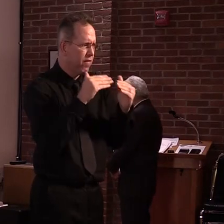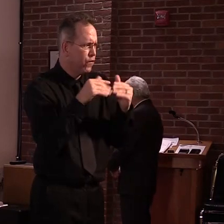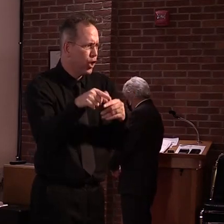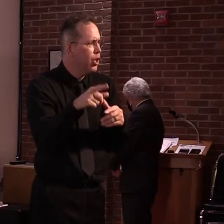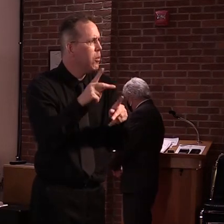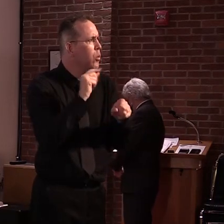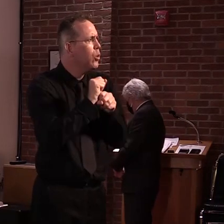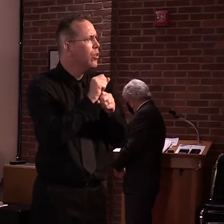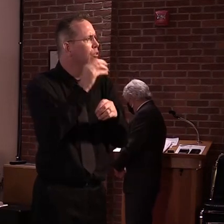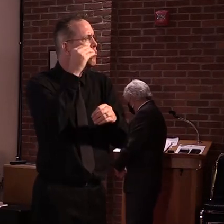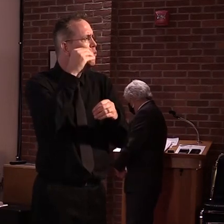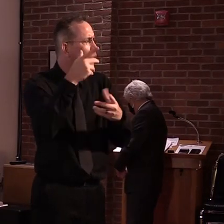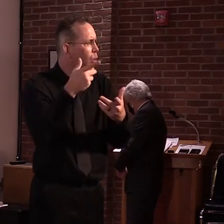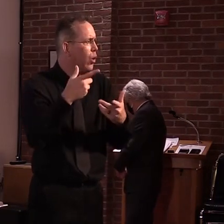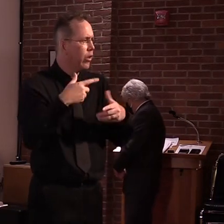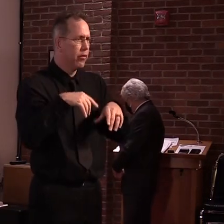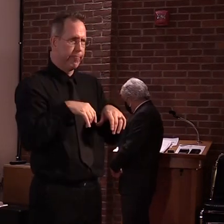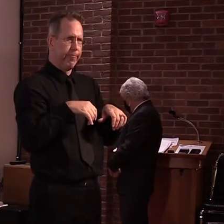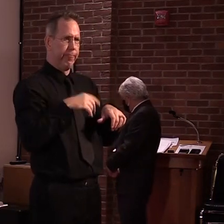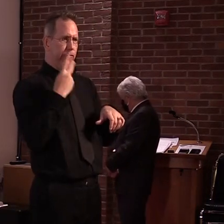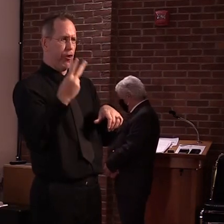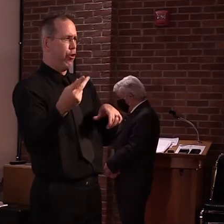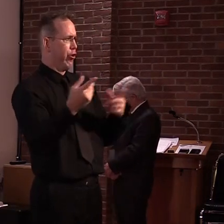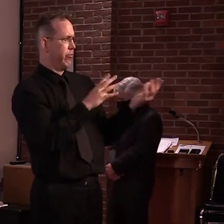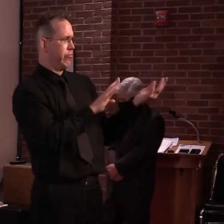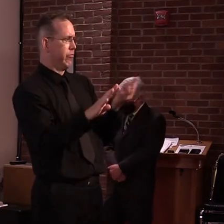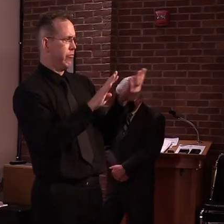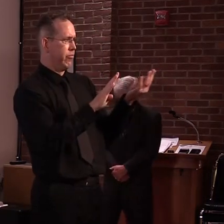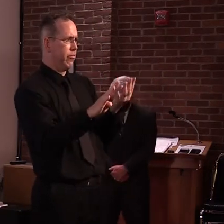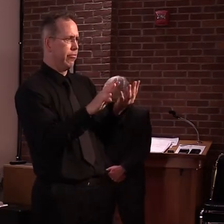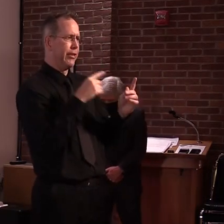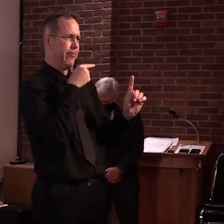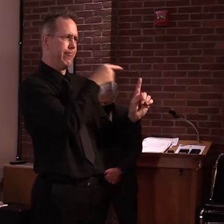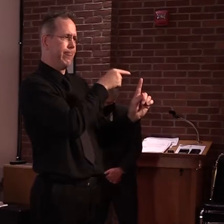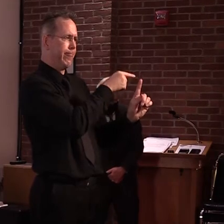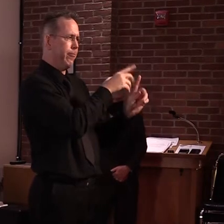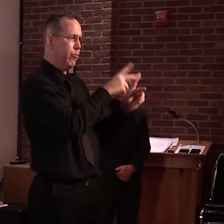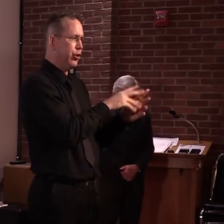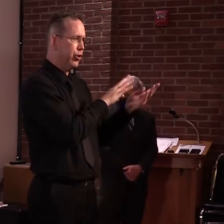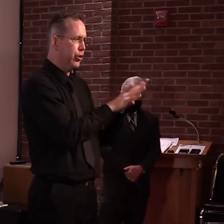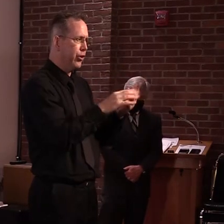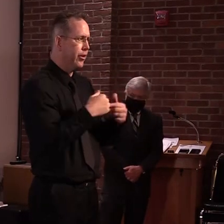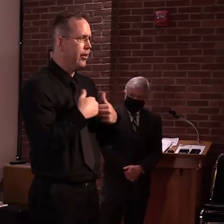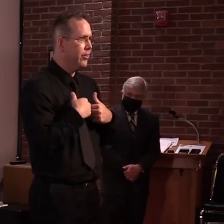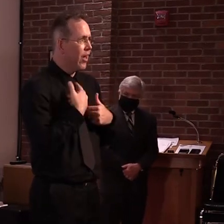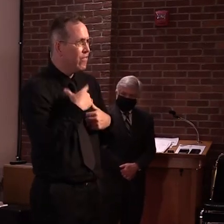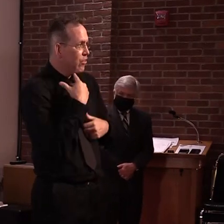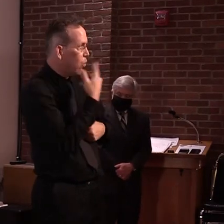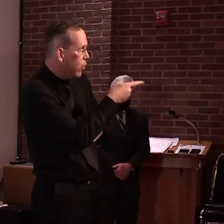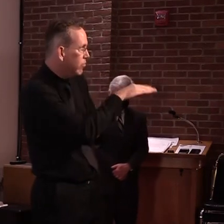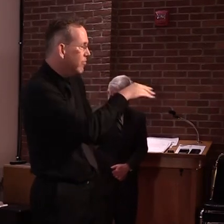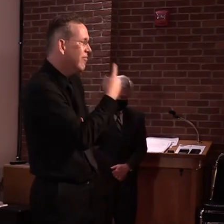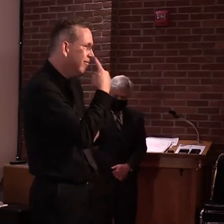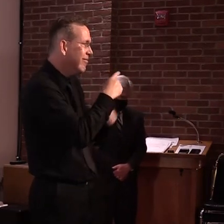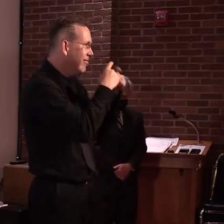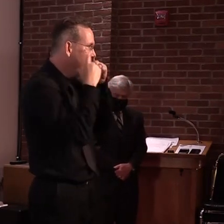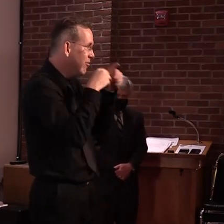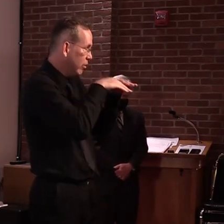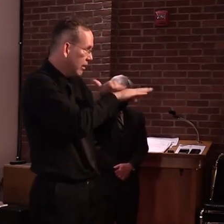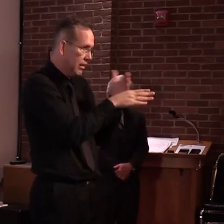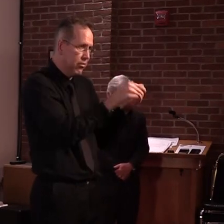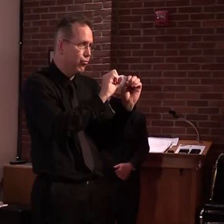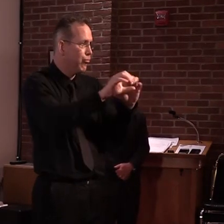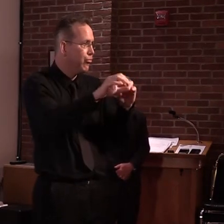opportunity for us to remind folks of our guidance and the expectations that lie within that guidance on our